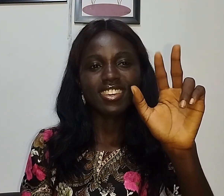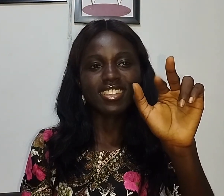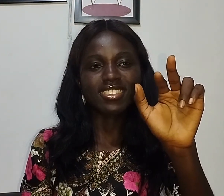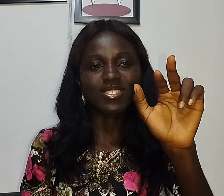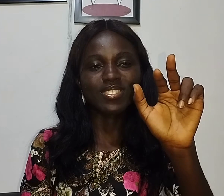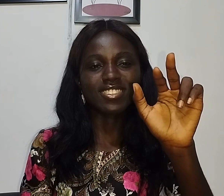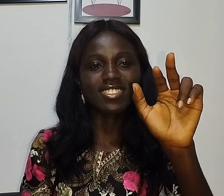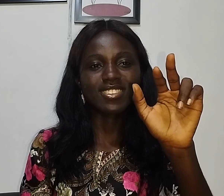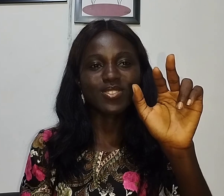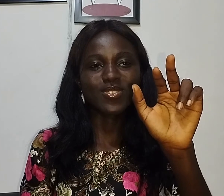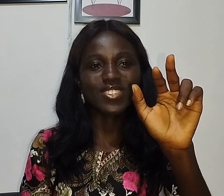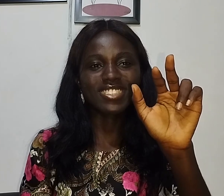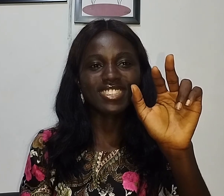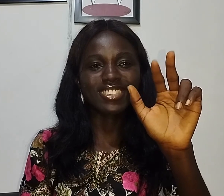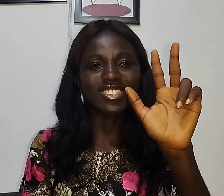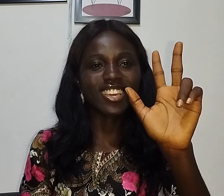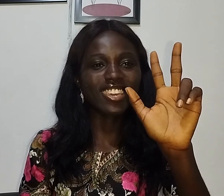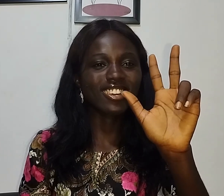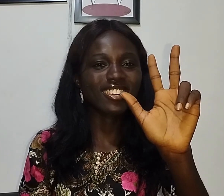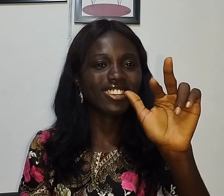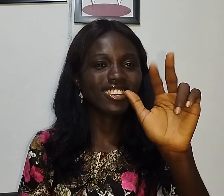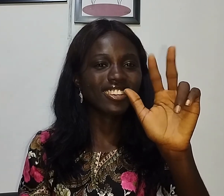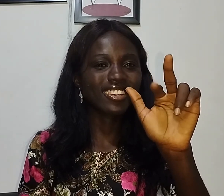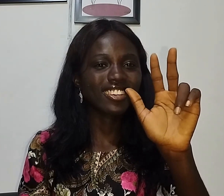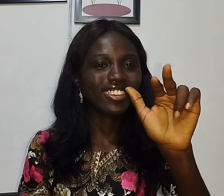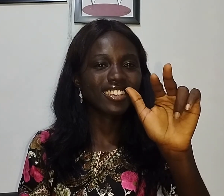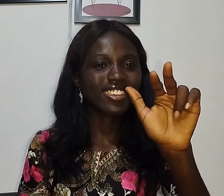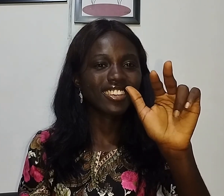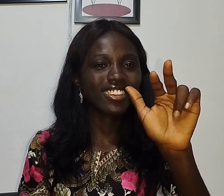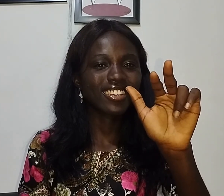and do this. 13. Shake.